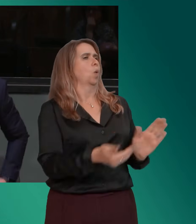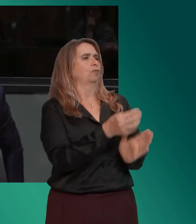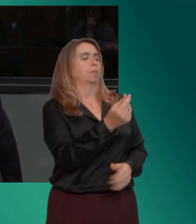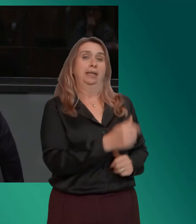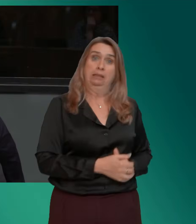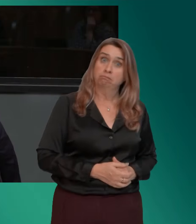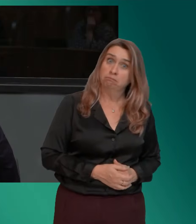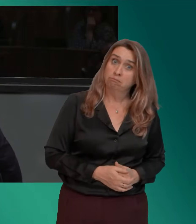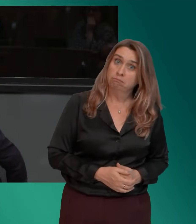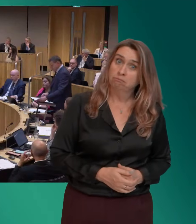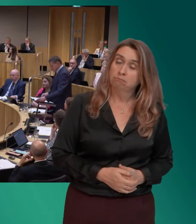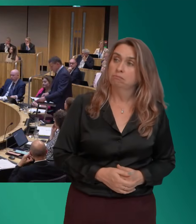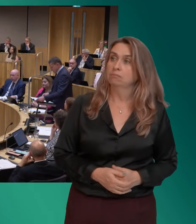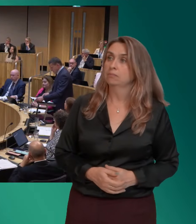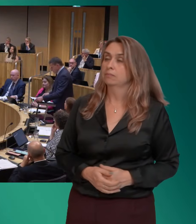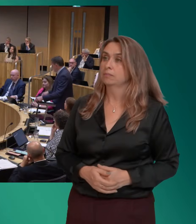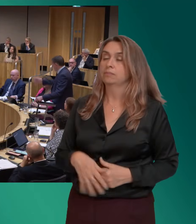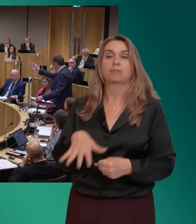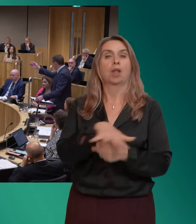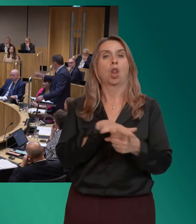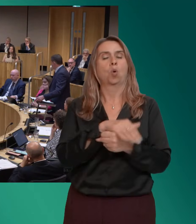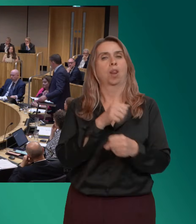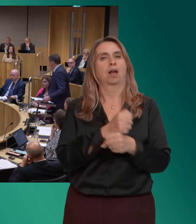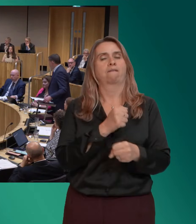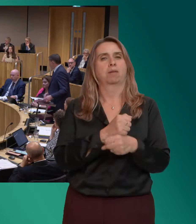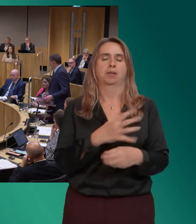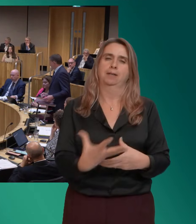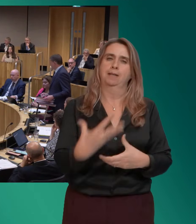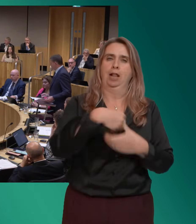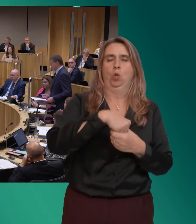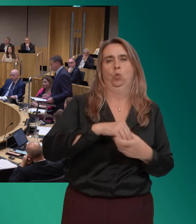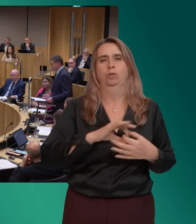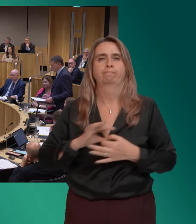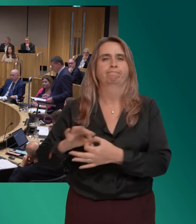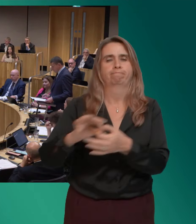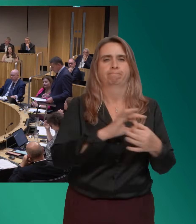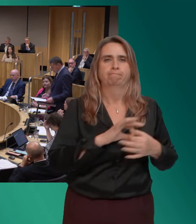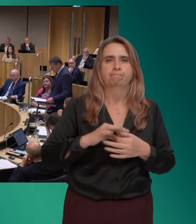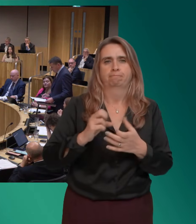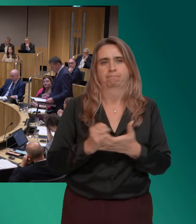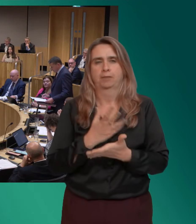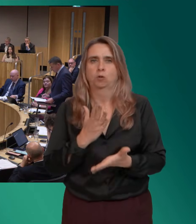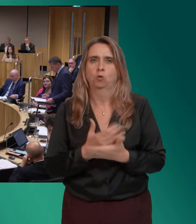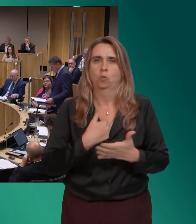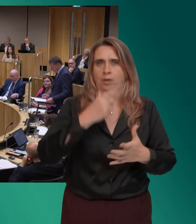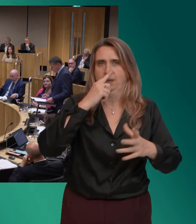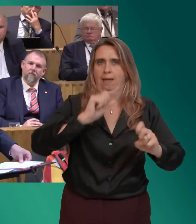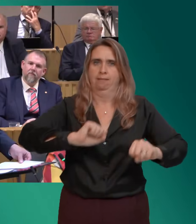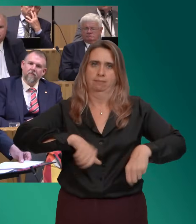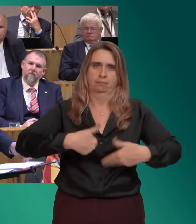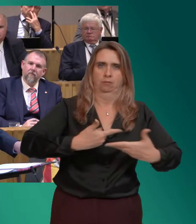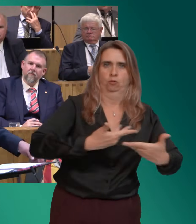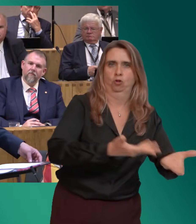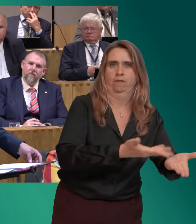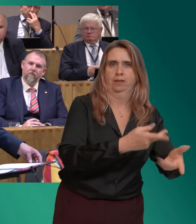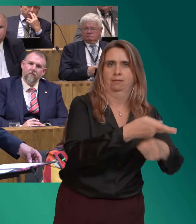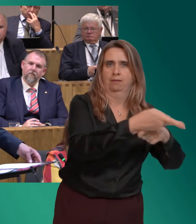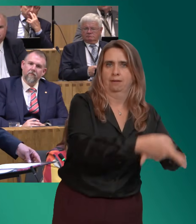resources? Local government is a key partner, as the member knows, in the delivery of